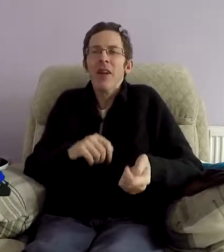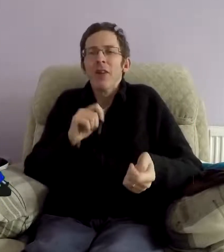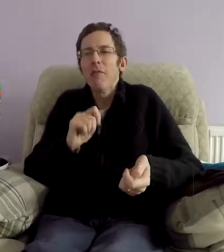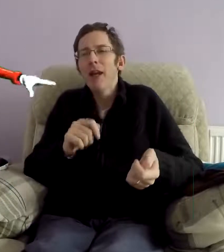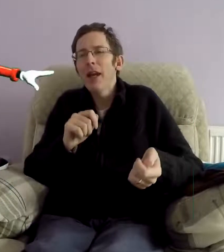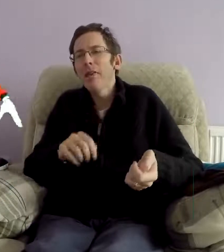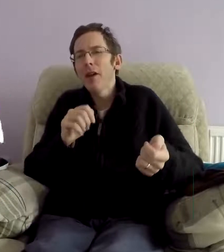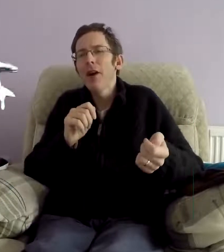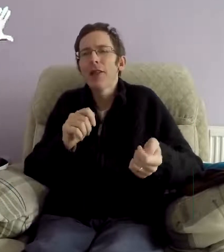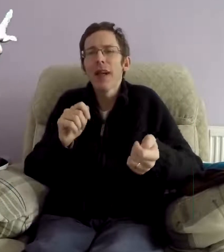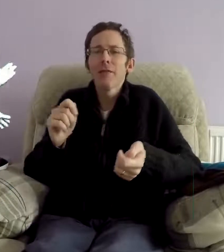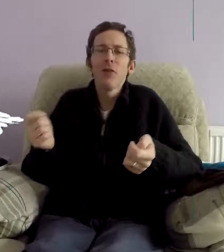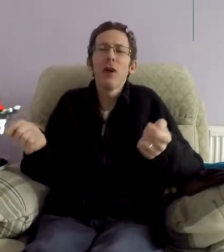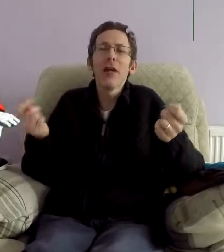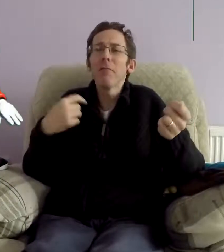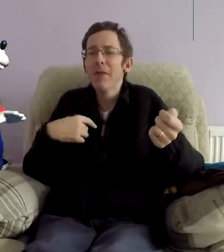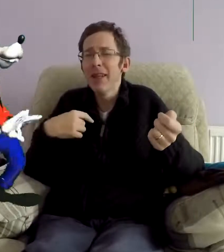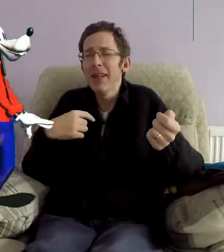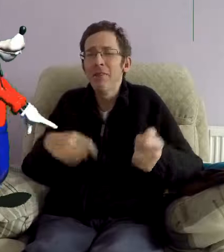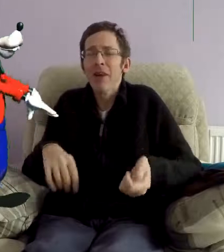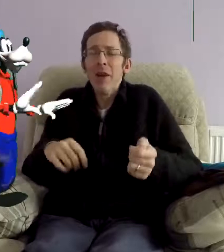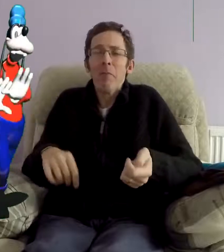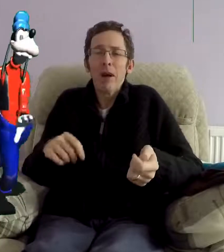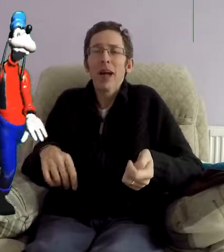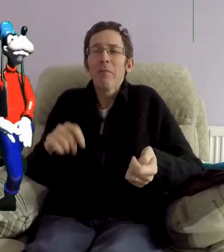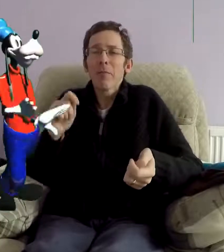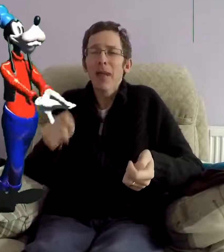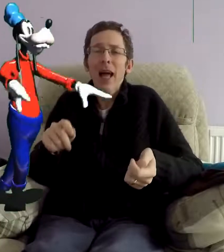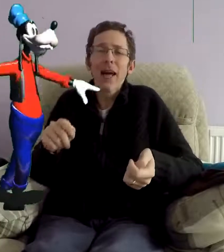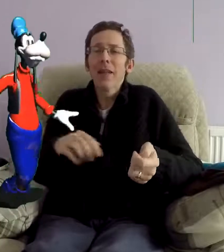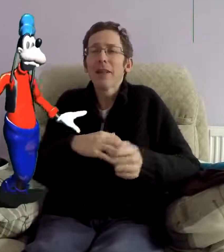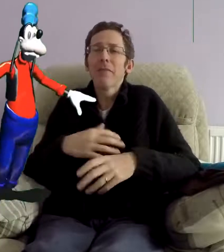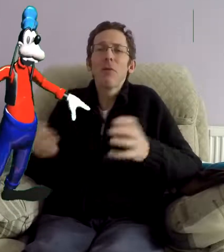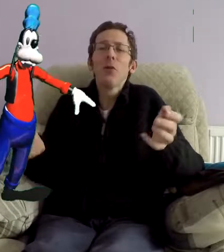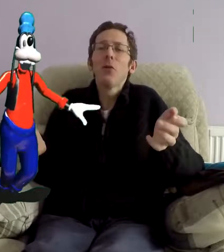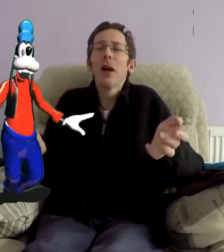You made a first class fool of me, but I'm as blind as a fool can be.